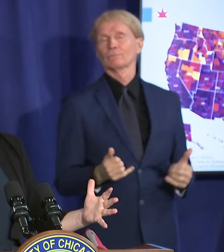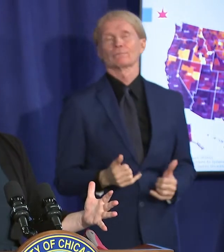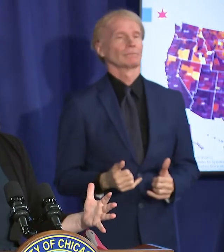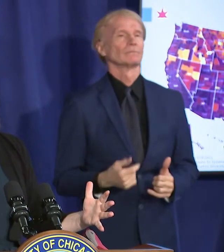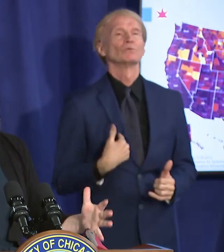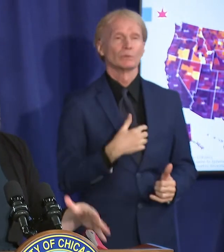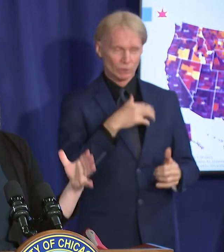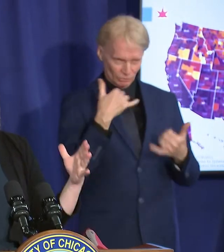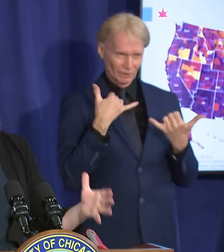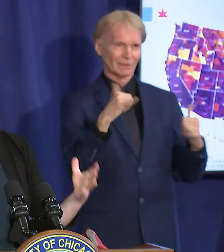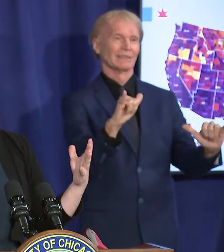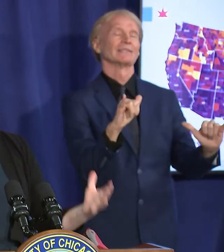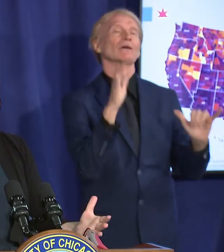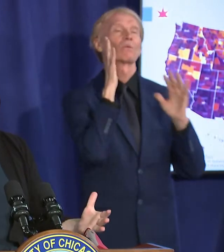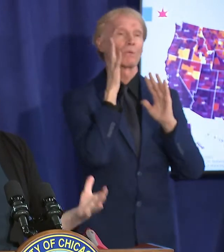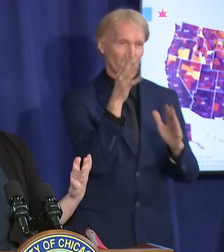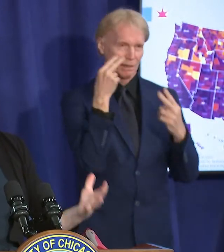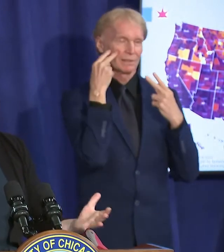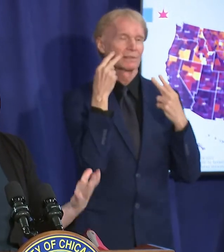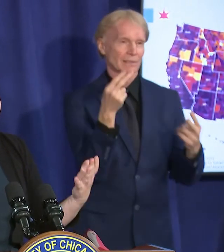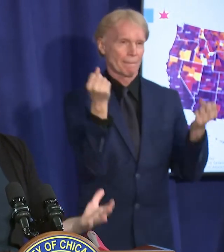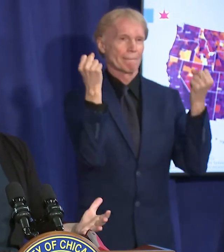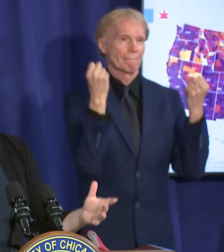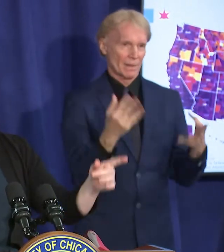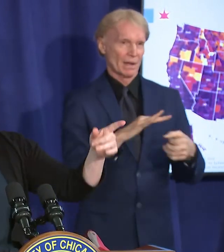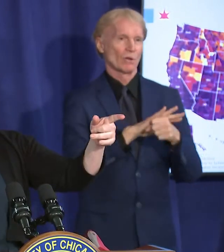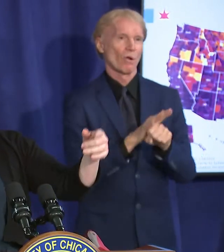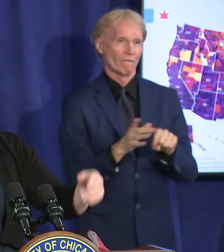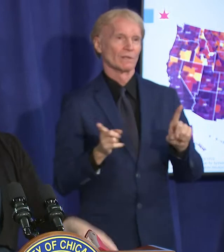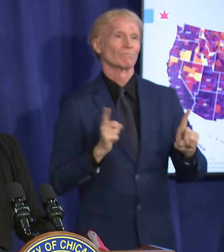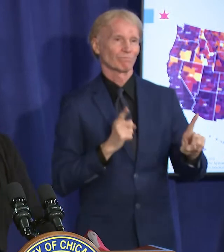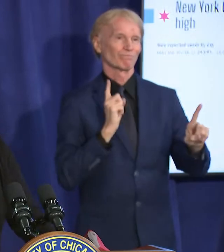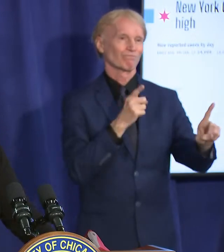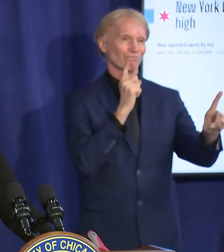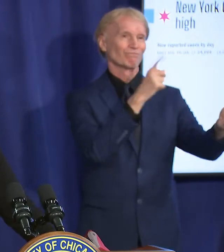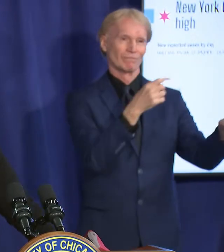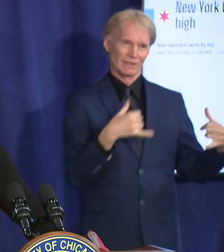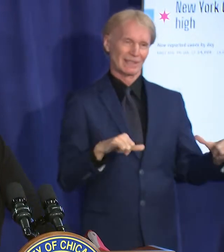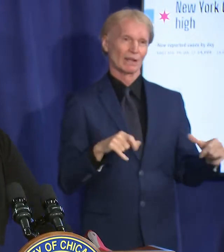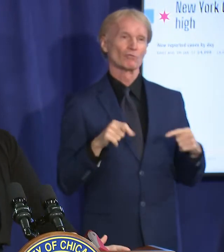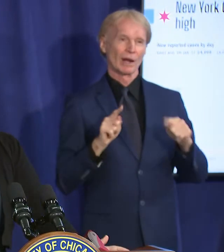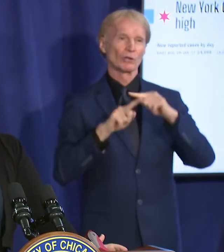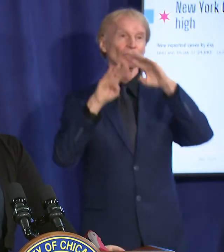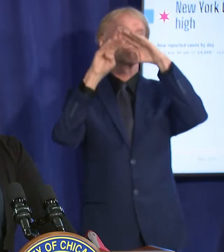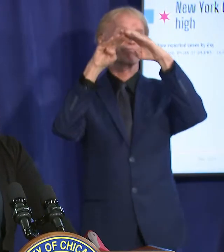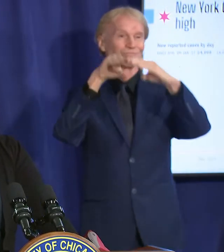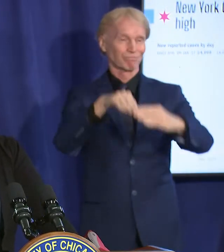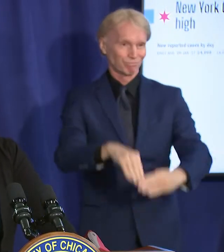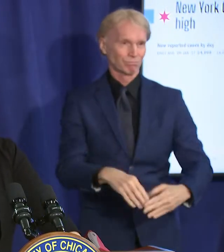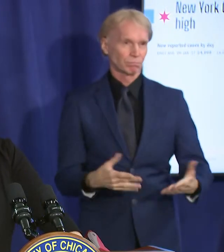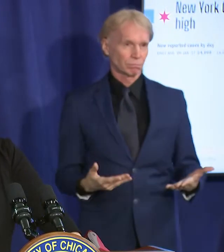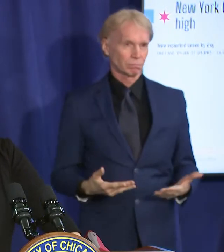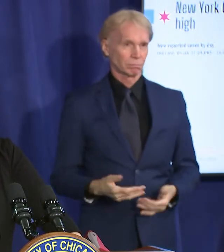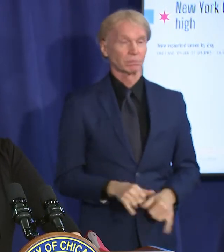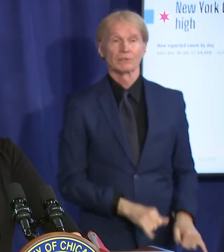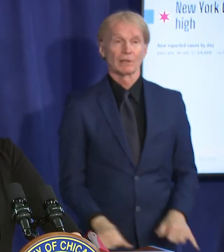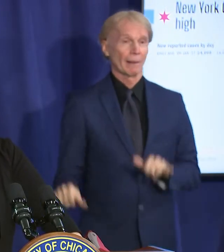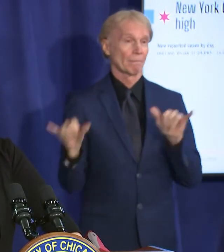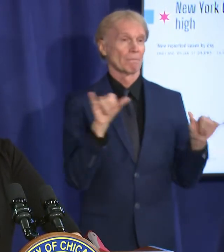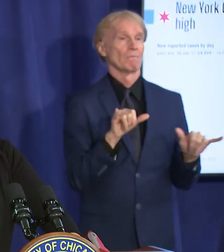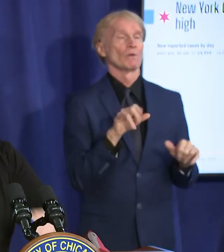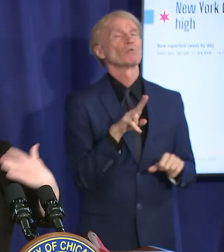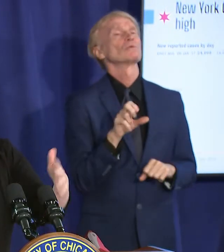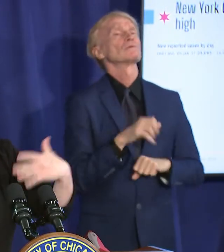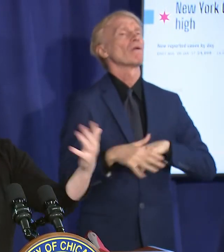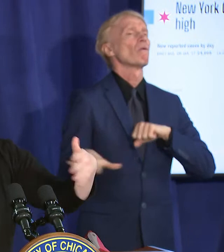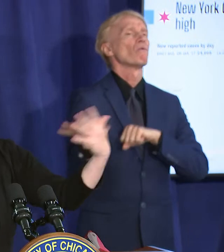to see a lot of COVID cases. We are, as we continue to come out of this surge. We're seeing similar patterns around the country. I've